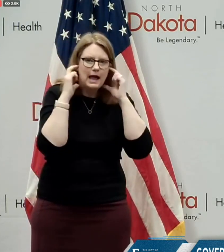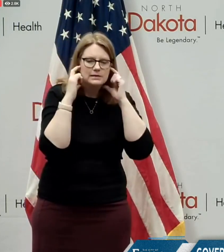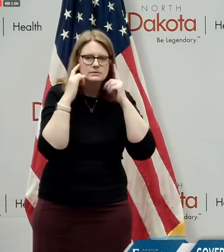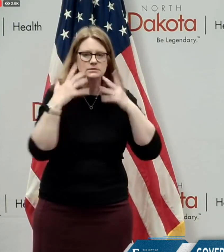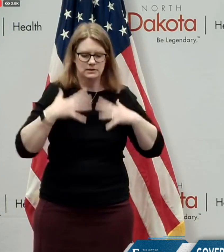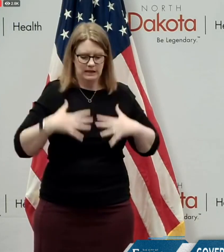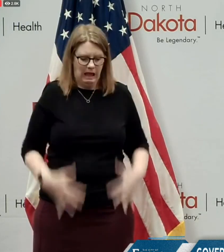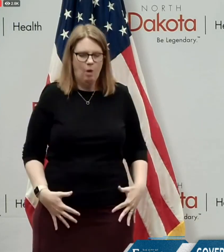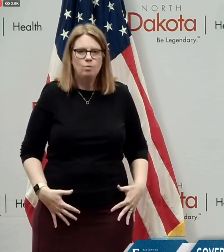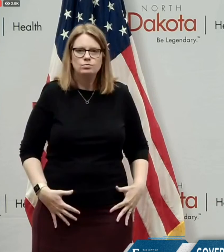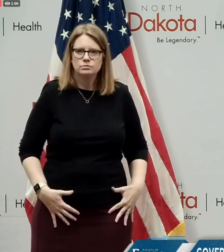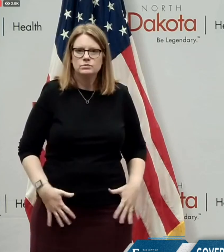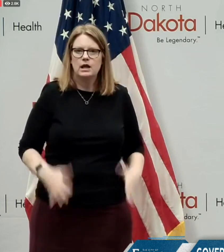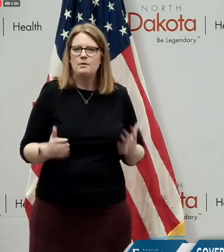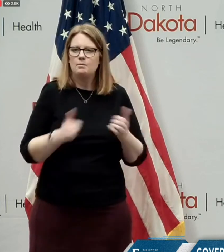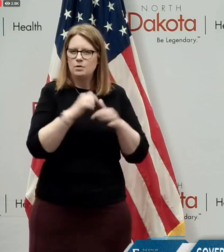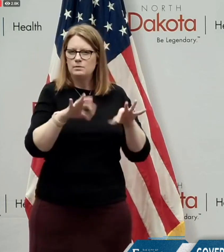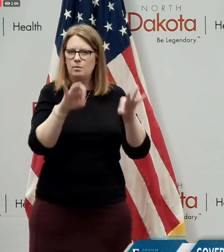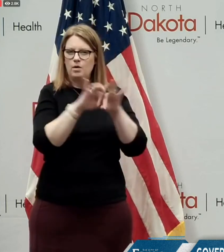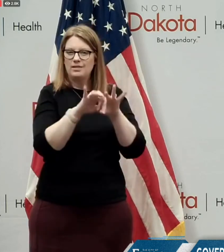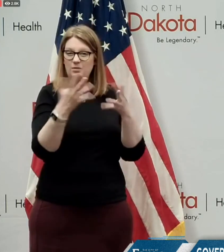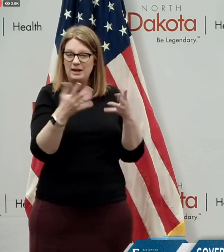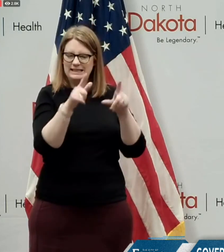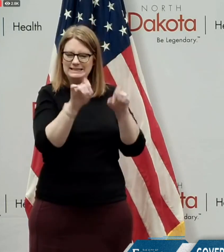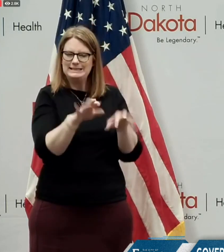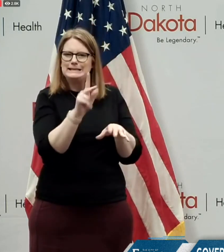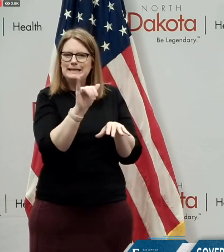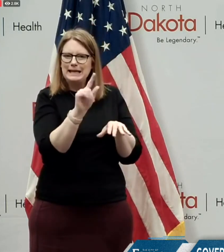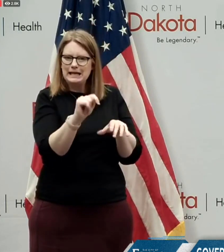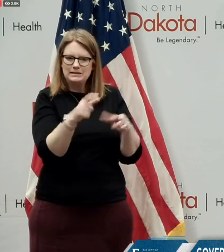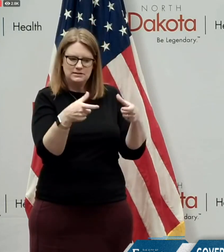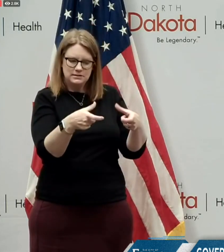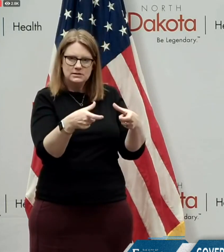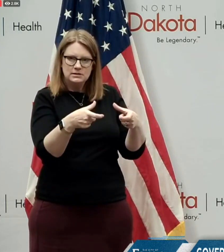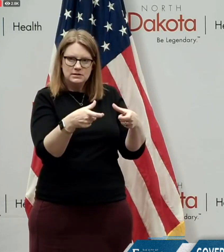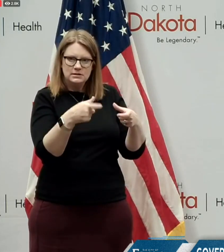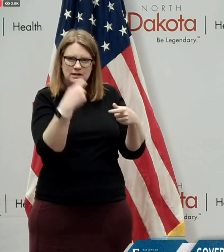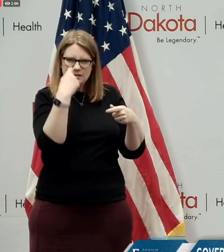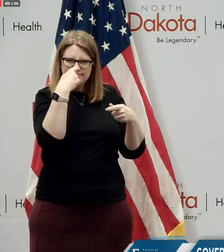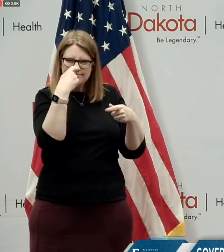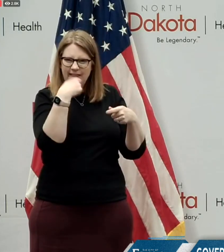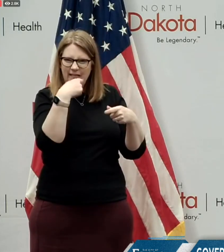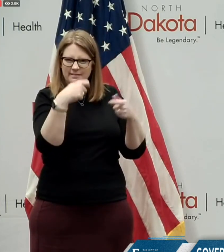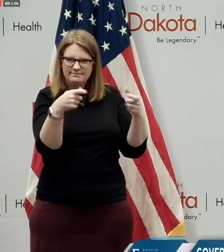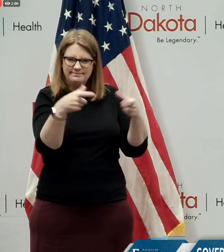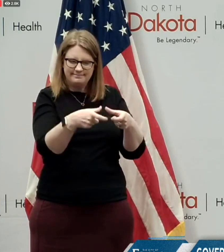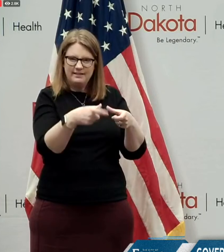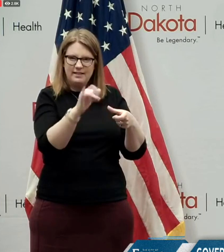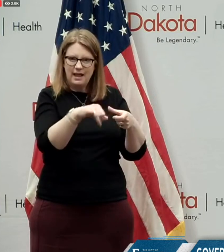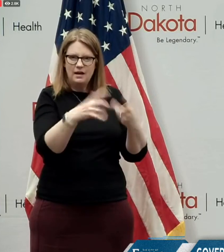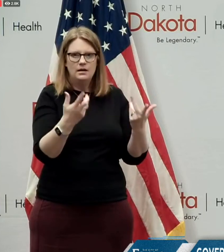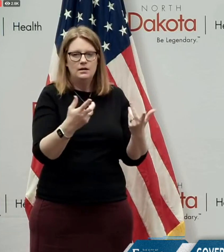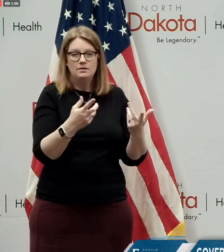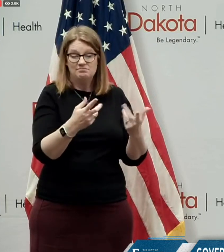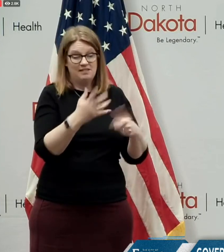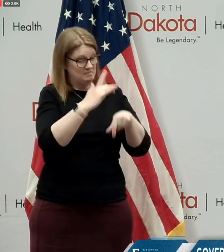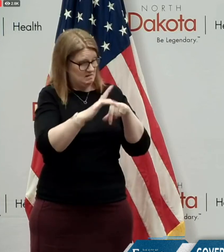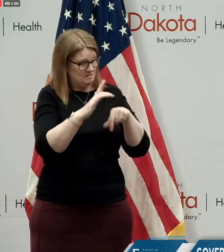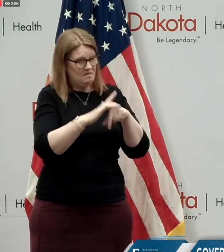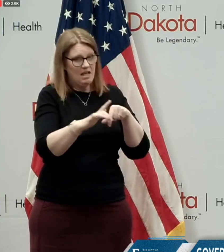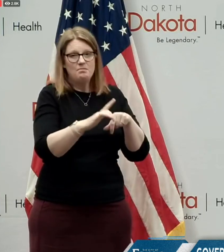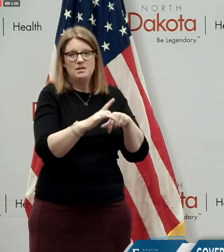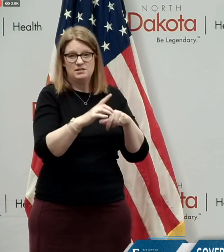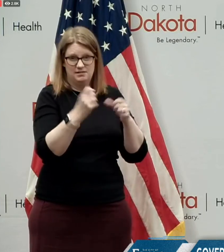gowns, and most importantly, testing kits. Those have been readily available to our tribal nations here in North Dakota when